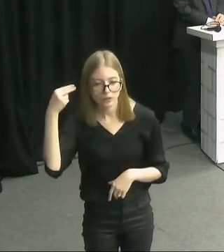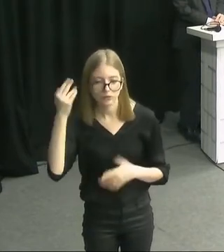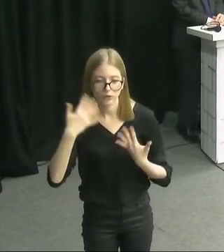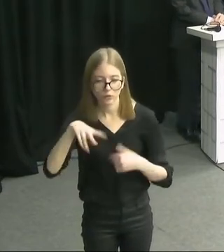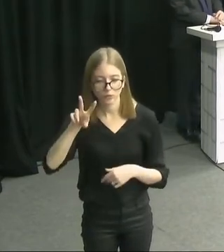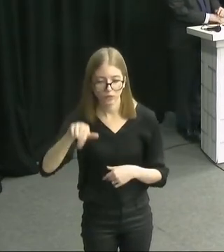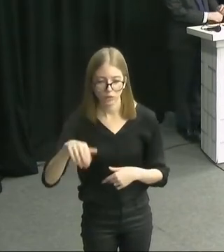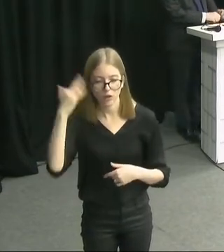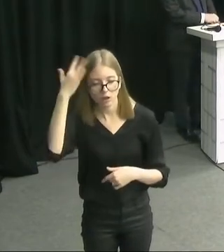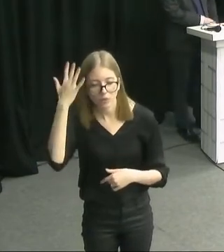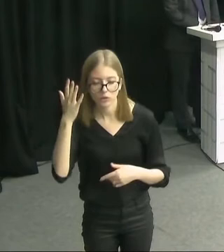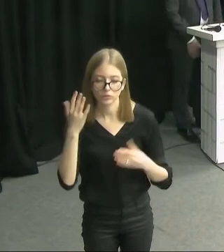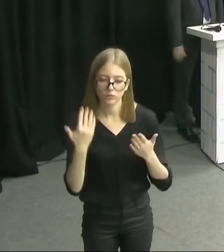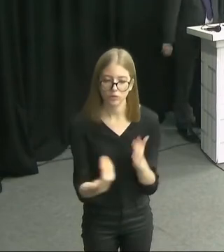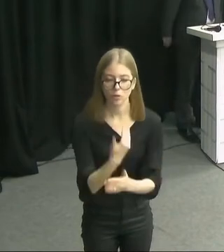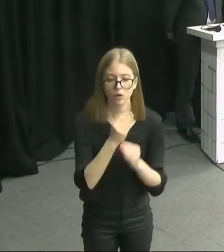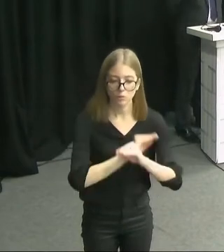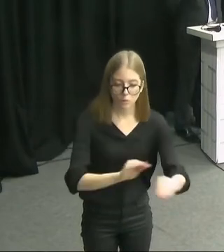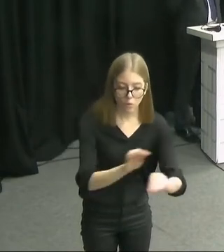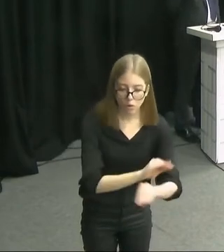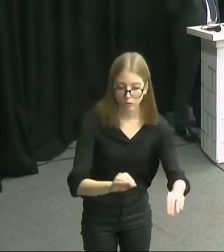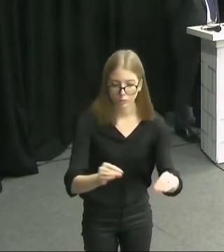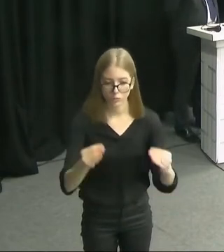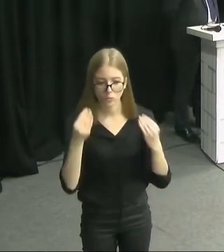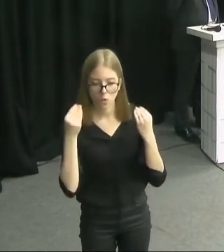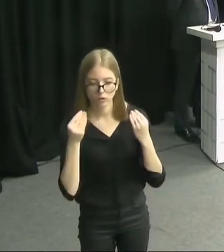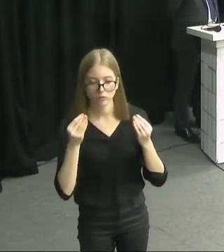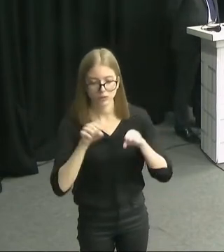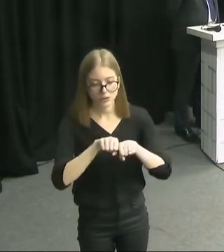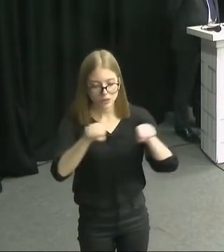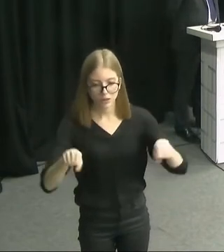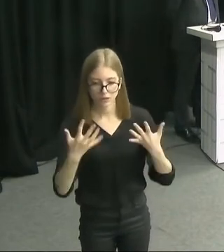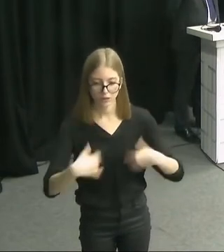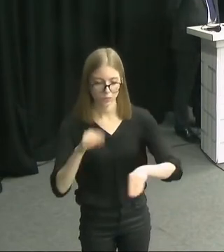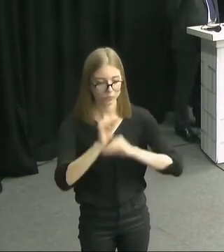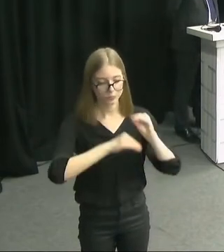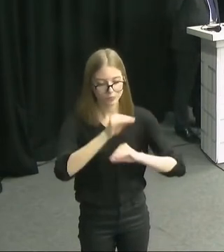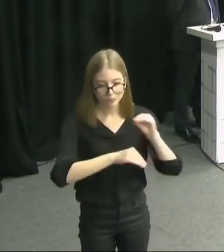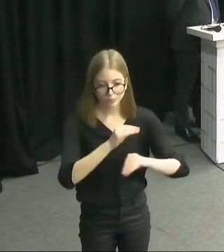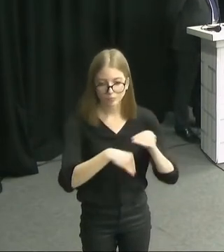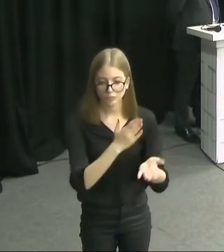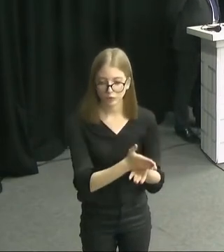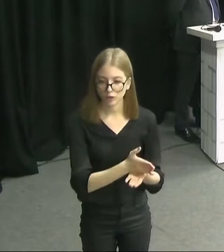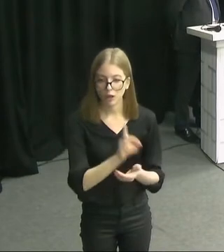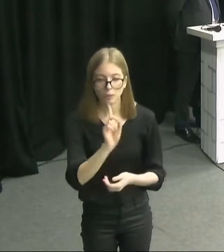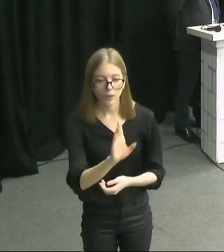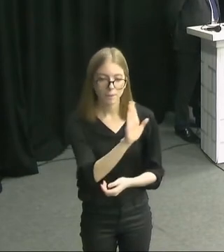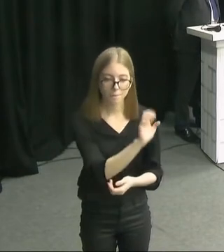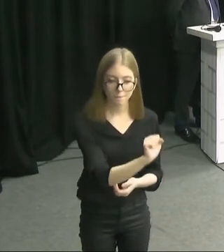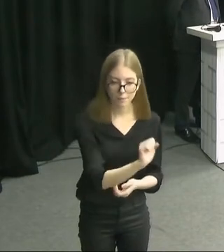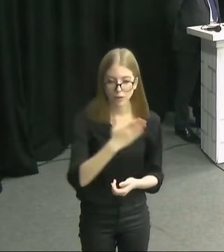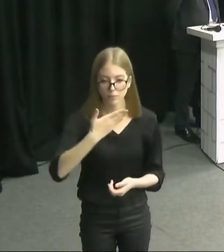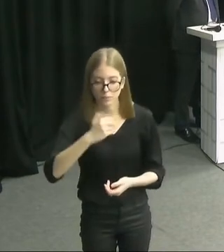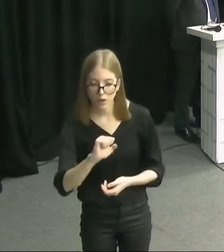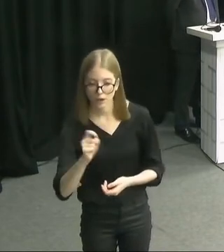a new study strategy in our university. Now, I'll be very brief. What are the differences between the bachelor, master's, and PhD studies?